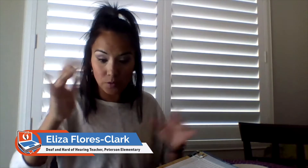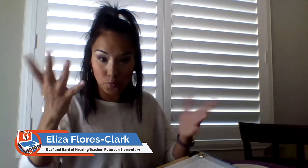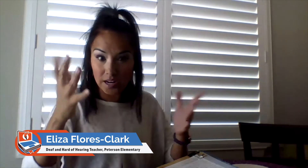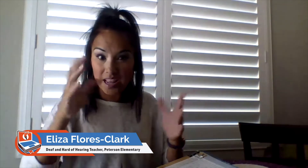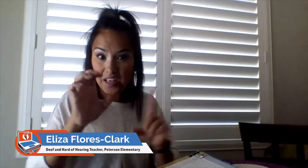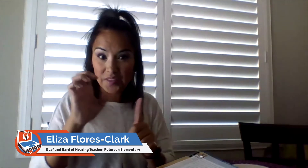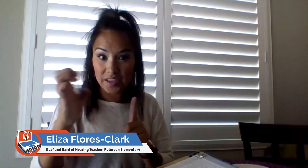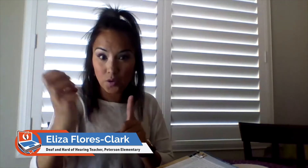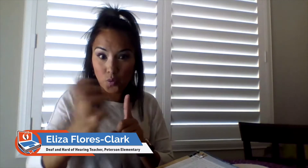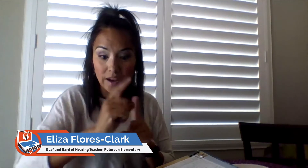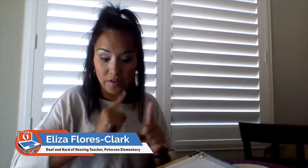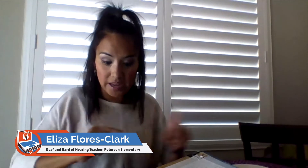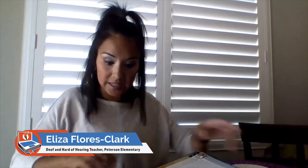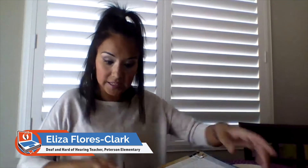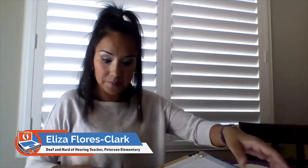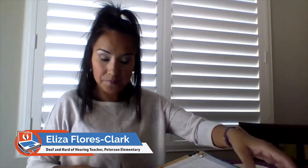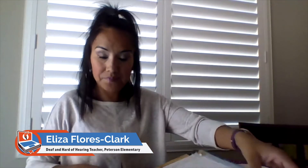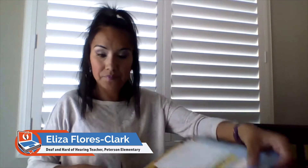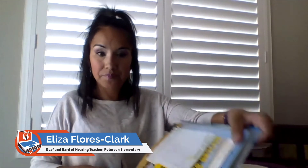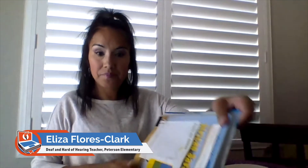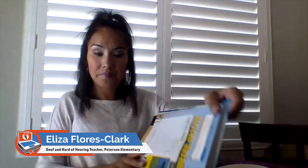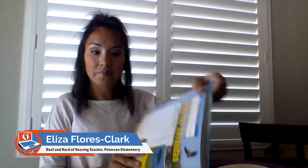what the equator is.